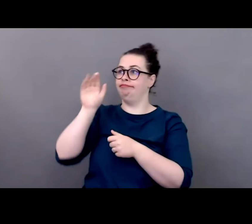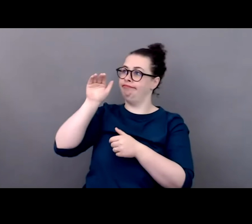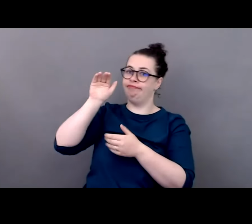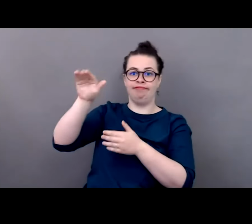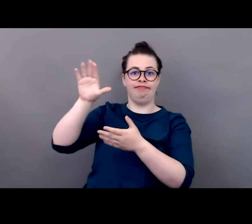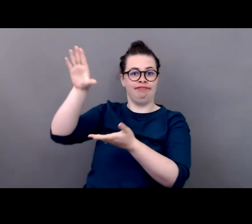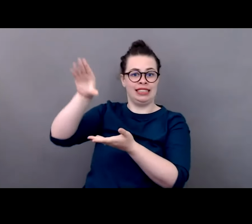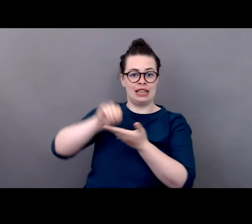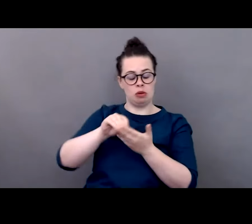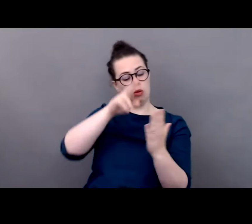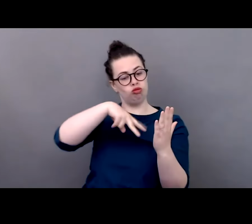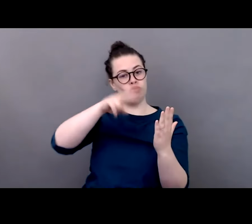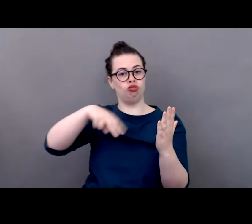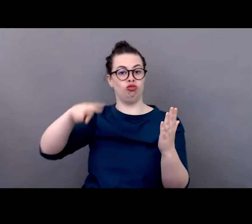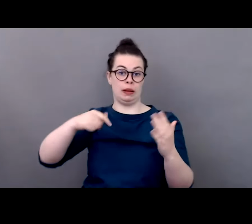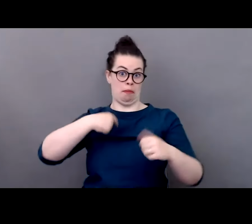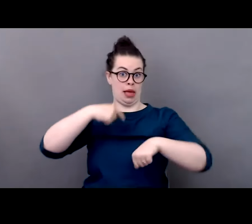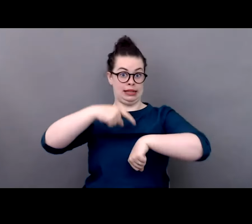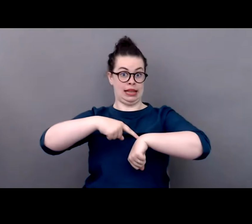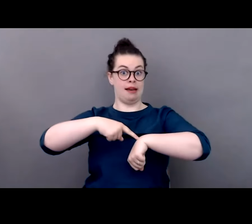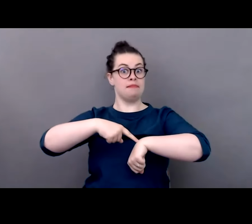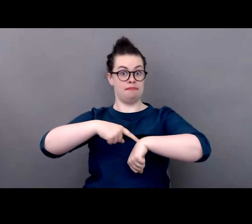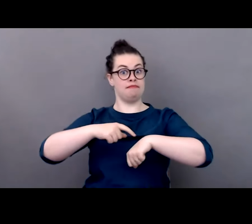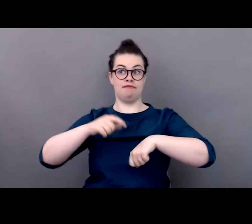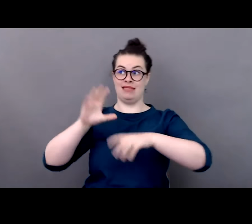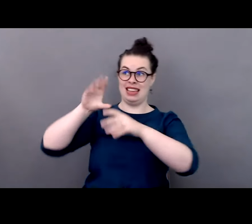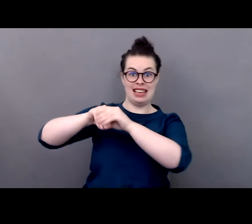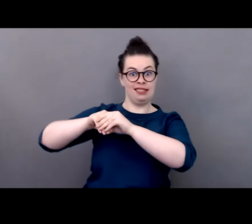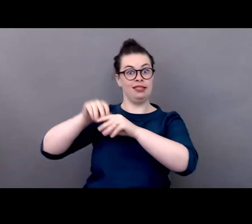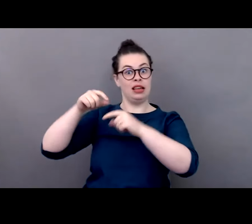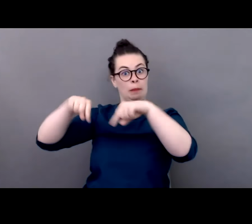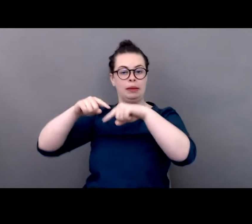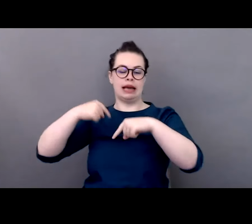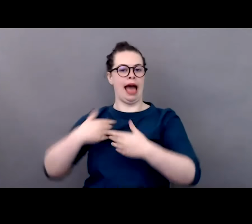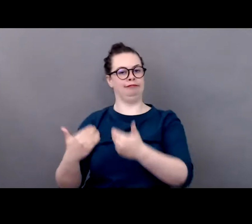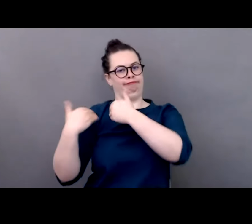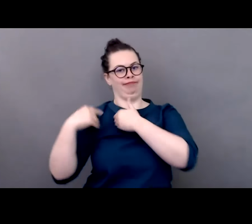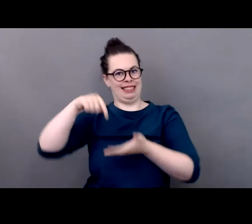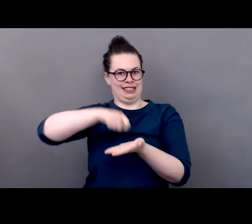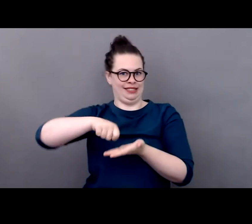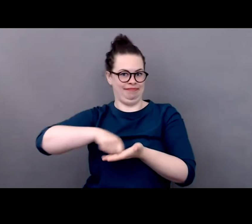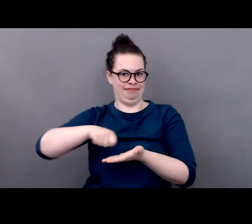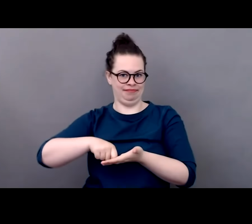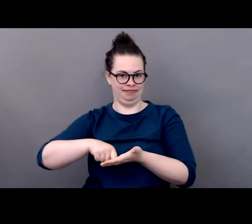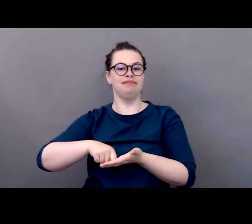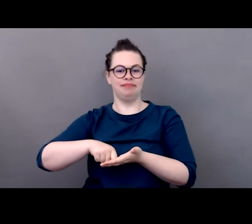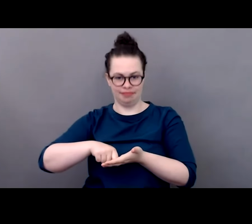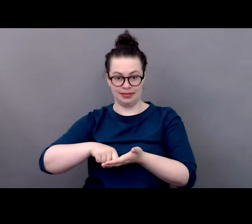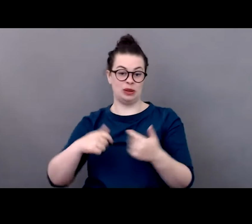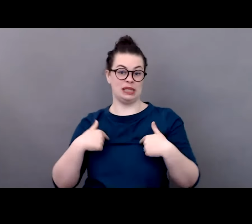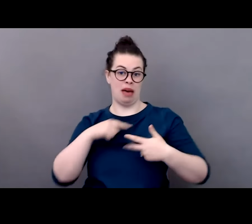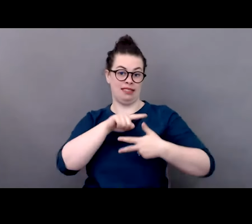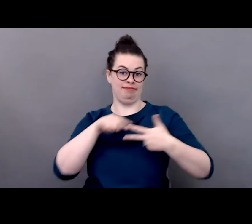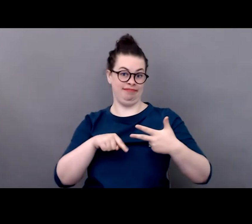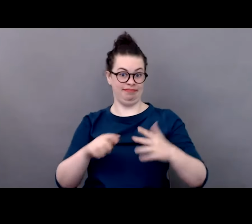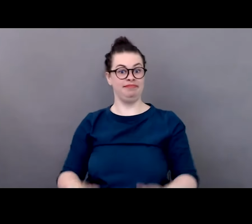during my time as member and chair of the CRPD committee. So that's what I want to do. So